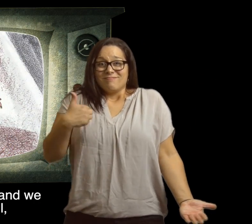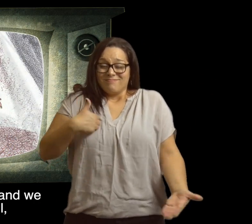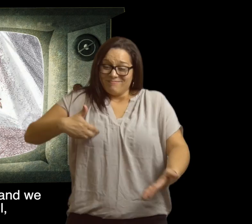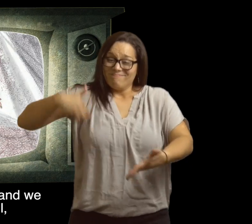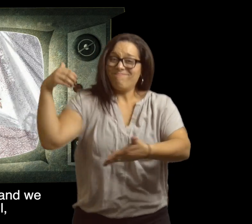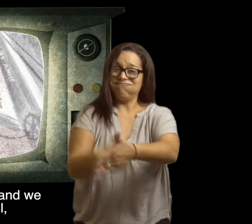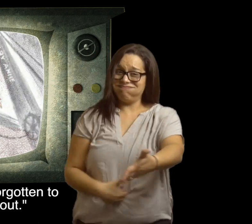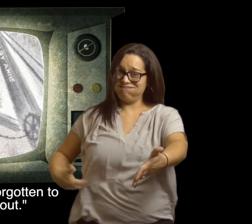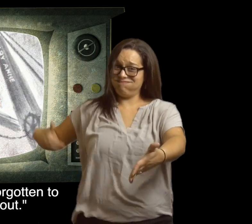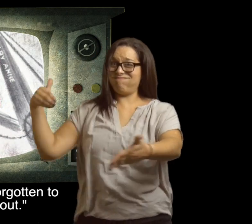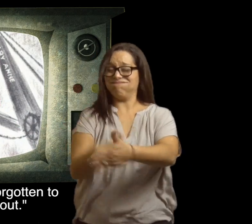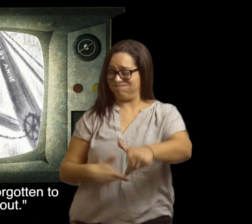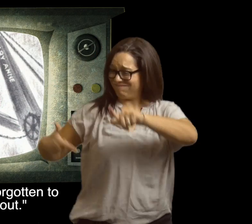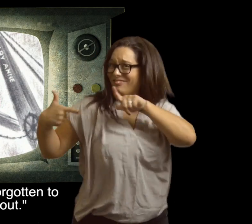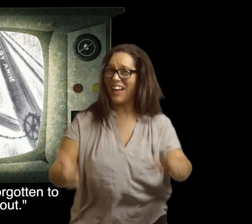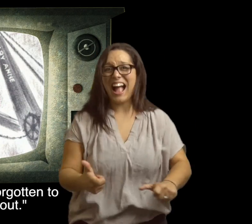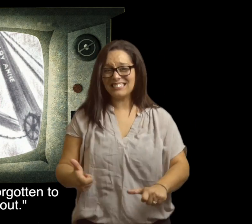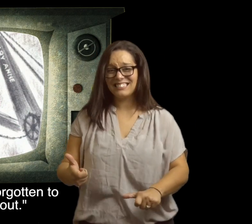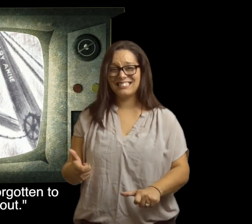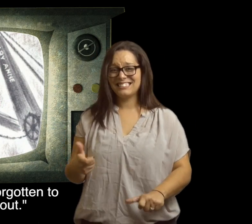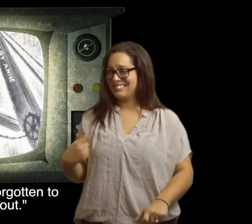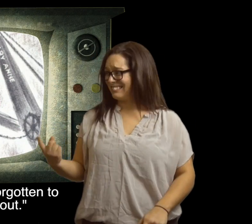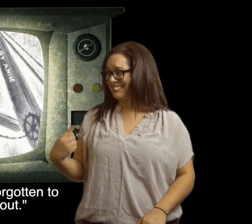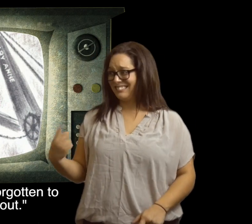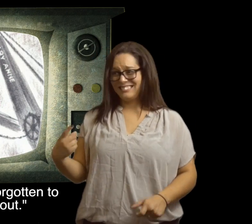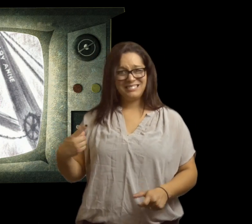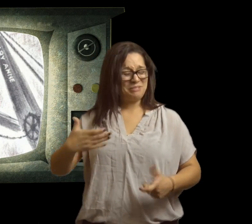well that we've quite forgotten to leave a way out.